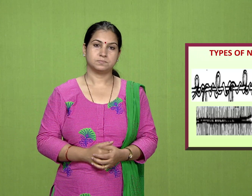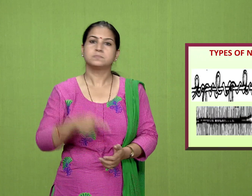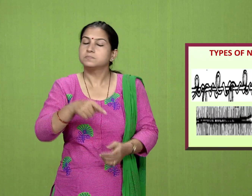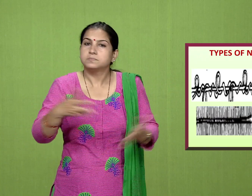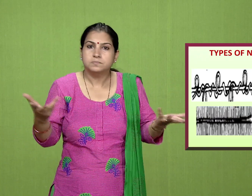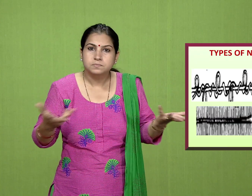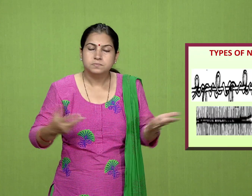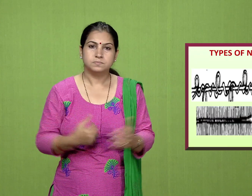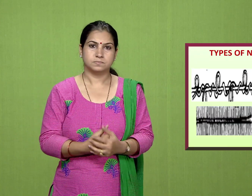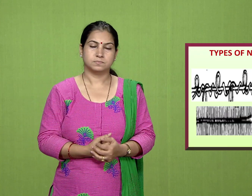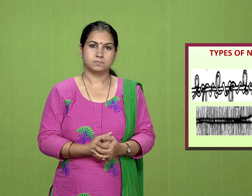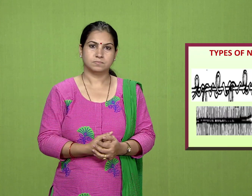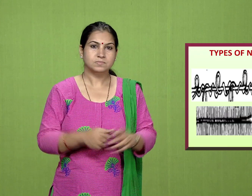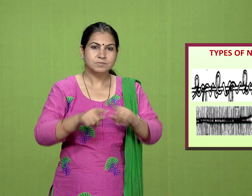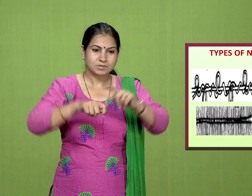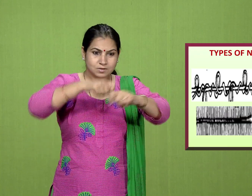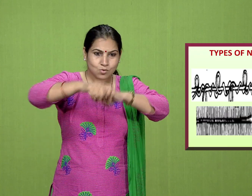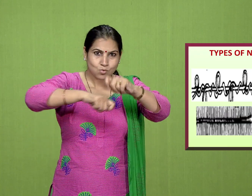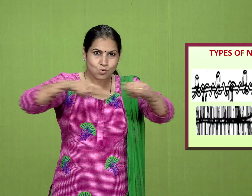that is knotted yarn.